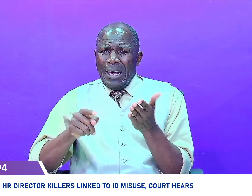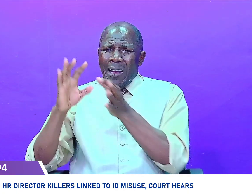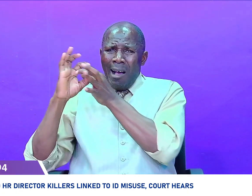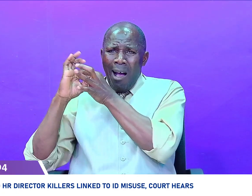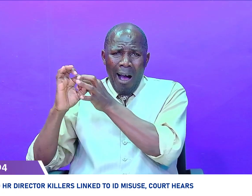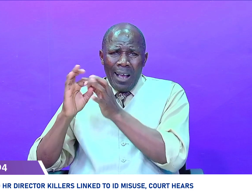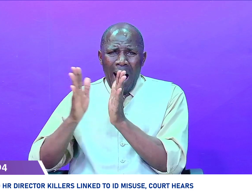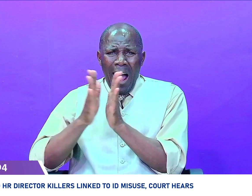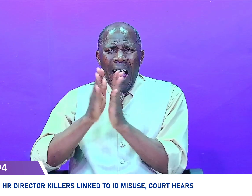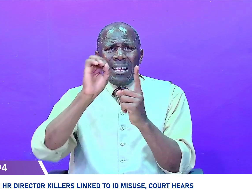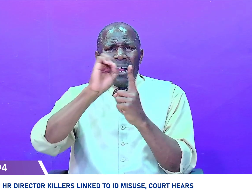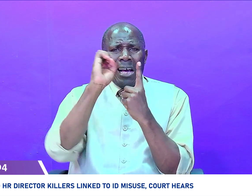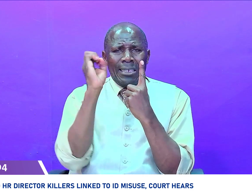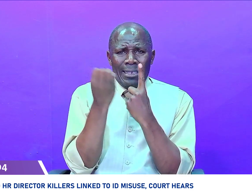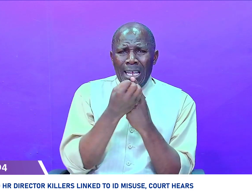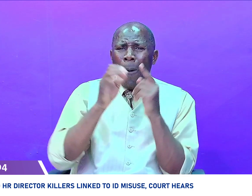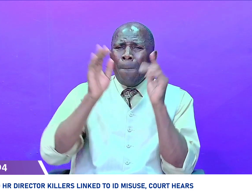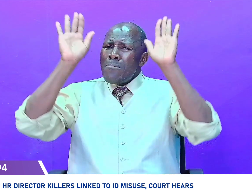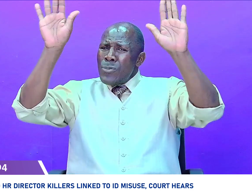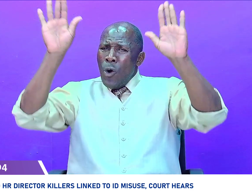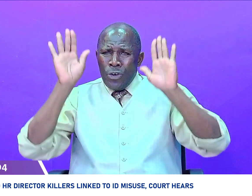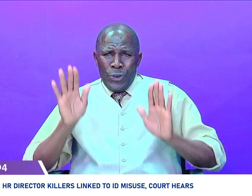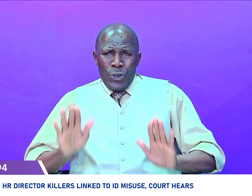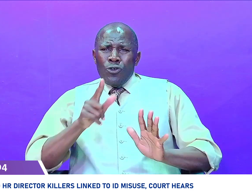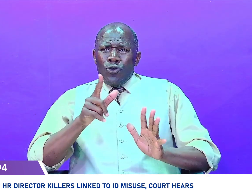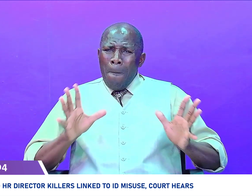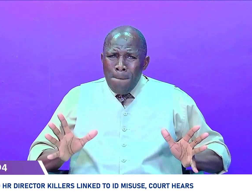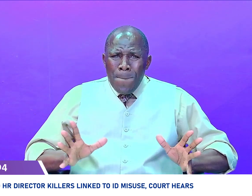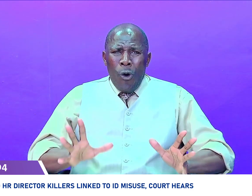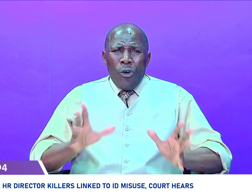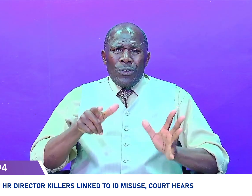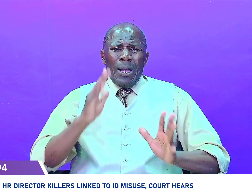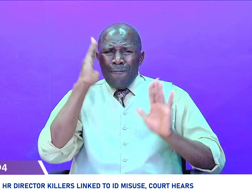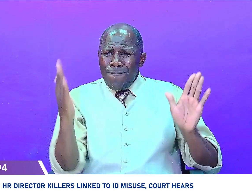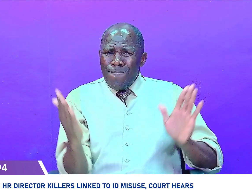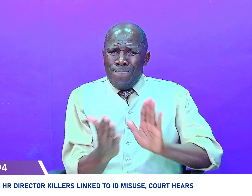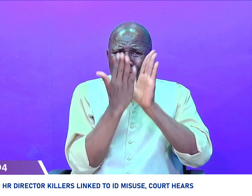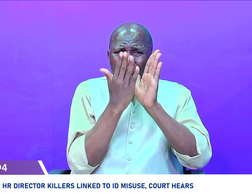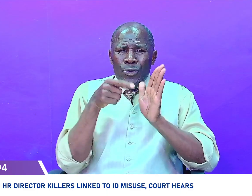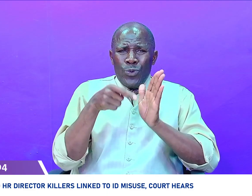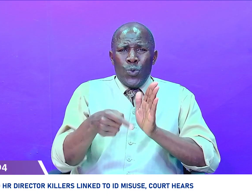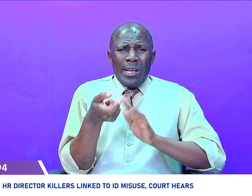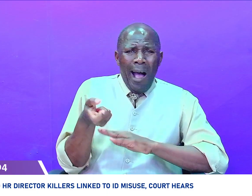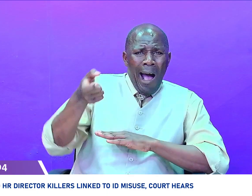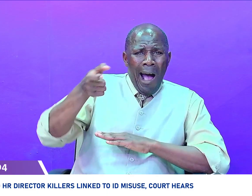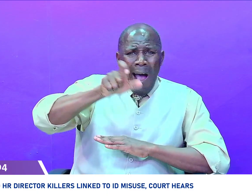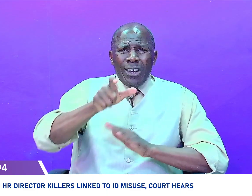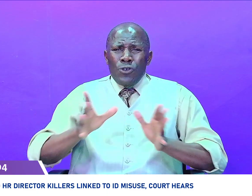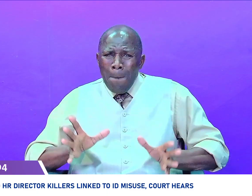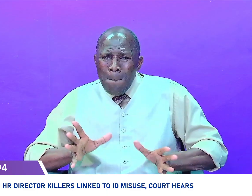The forests, revered for their cultural and environmental importance, have faced